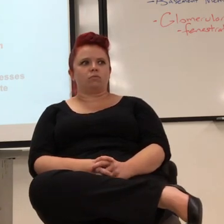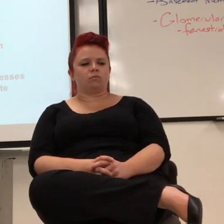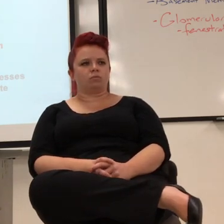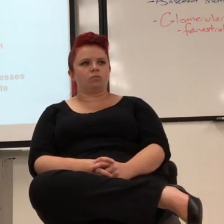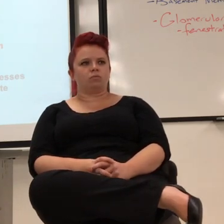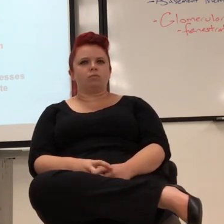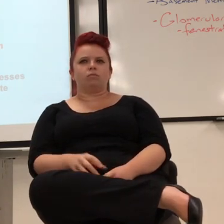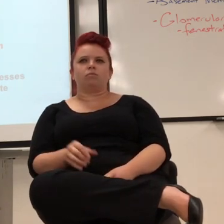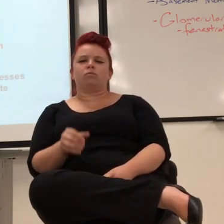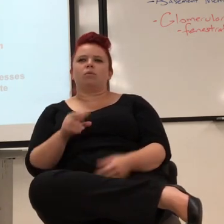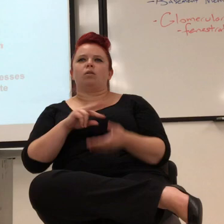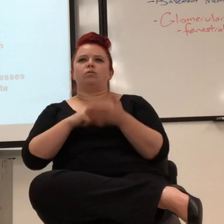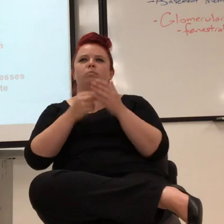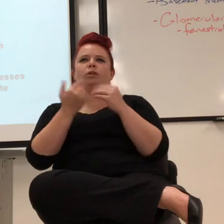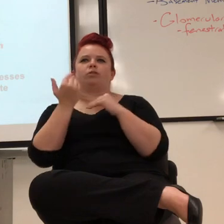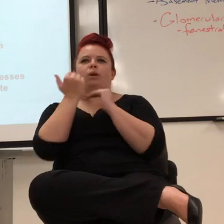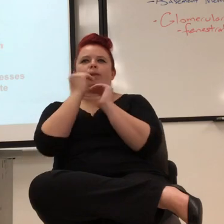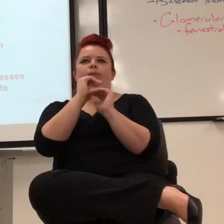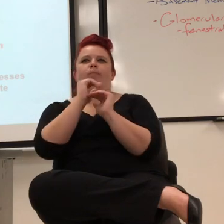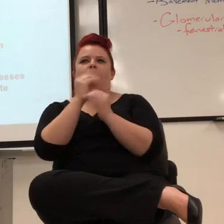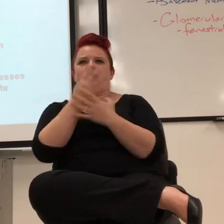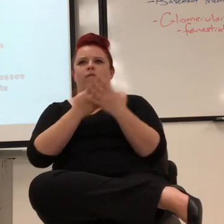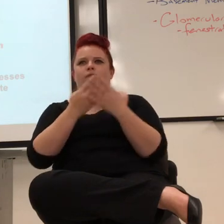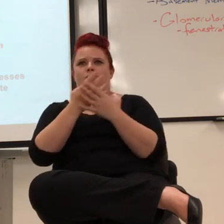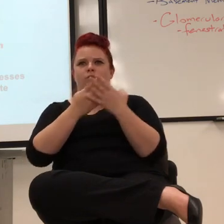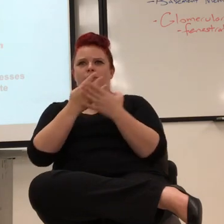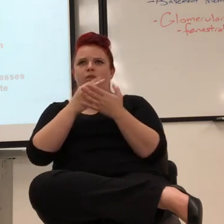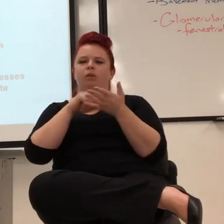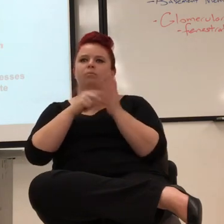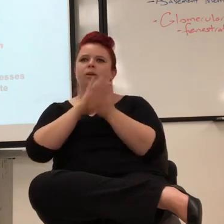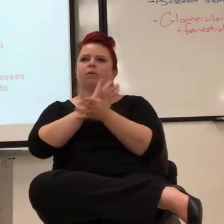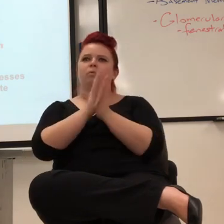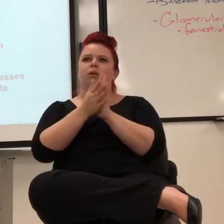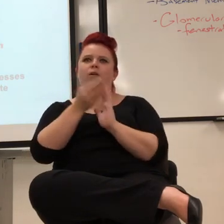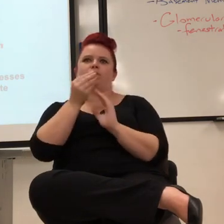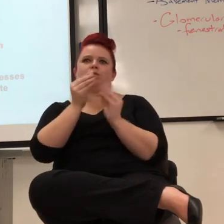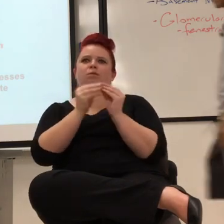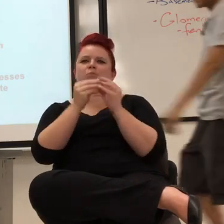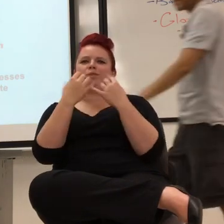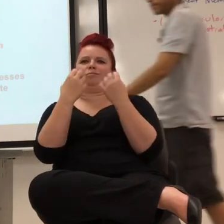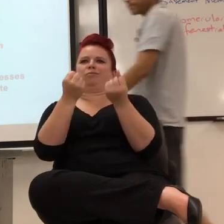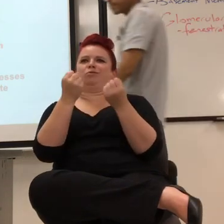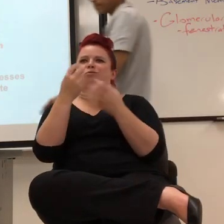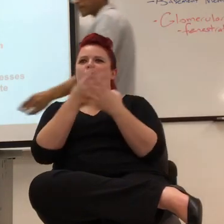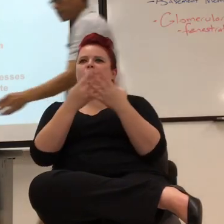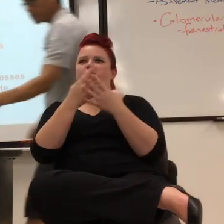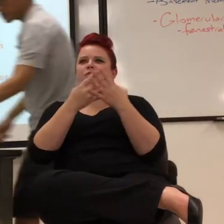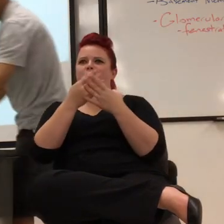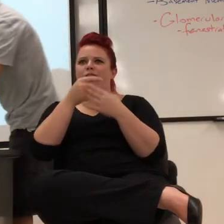It's like you're limiting the filtration. Therefore, you make it a better filter.